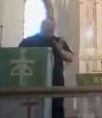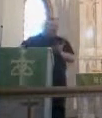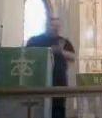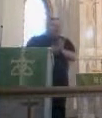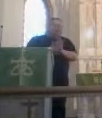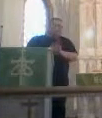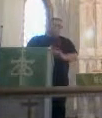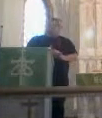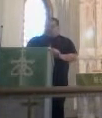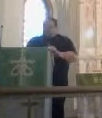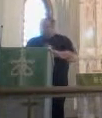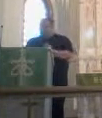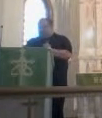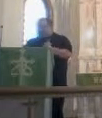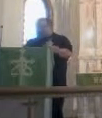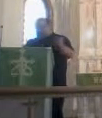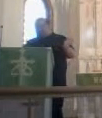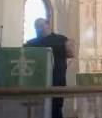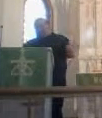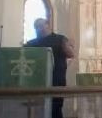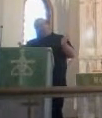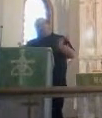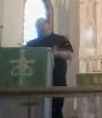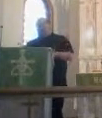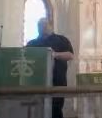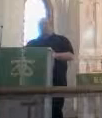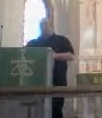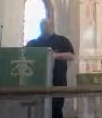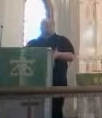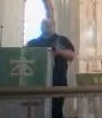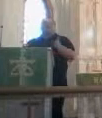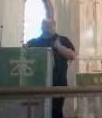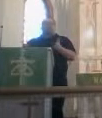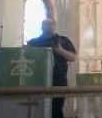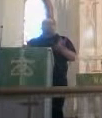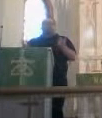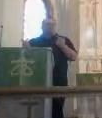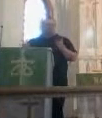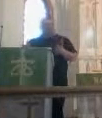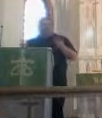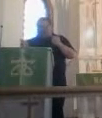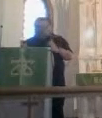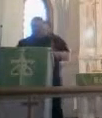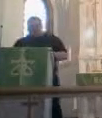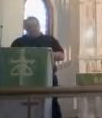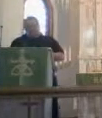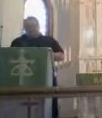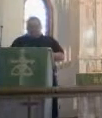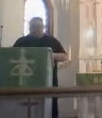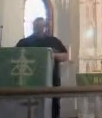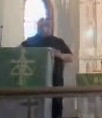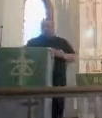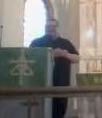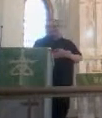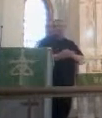ever. We're going to see what we can learn from him and the hope that we can have when those bad times